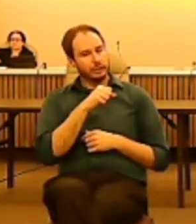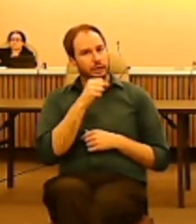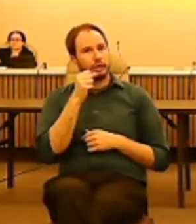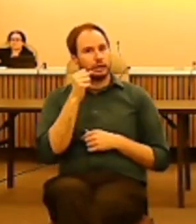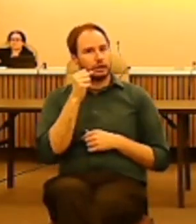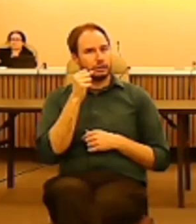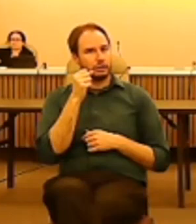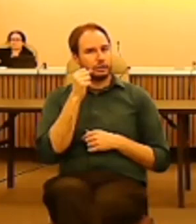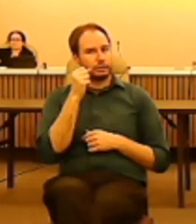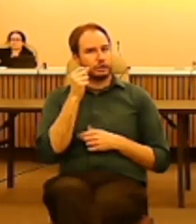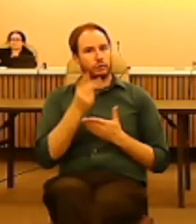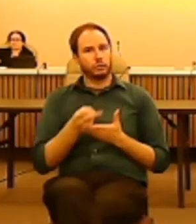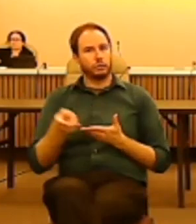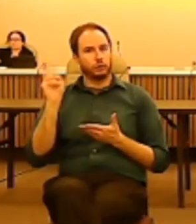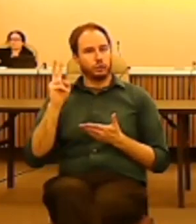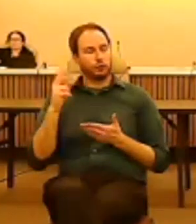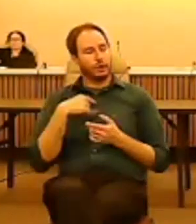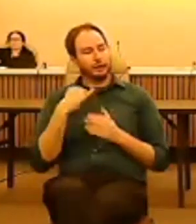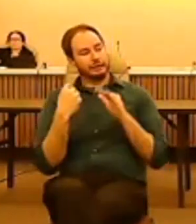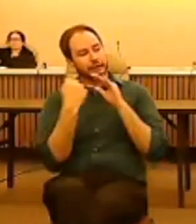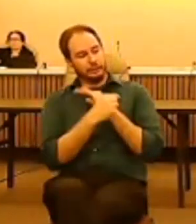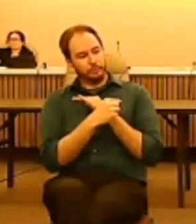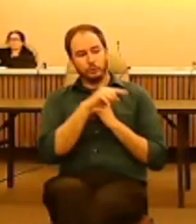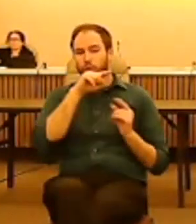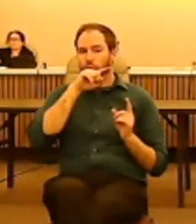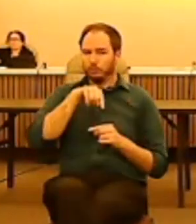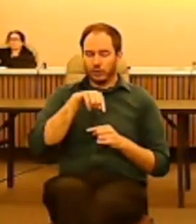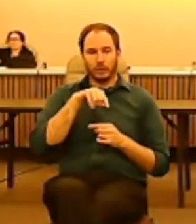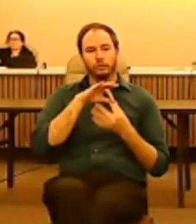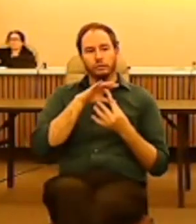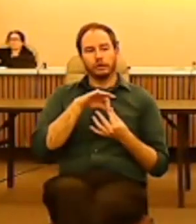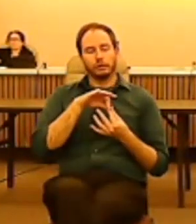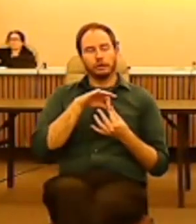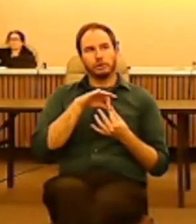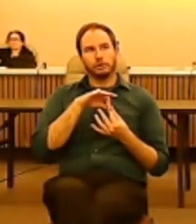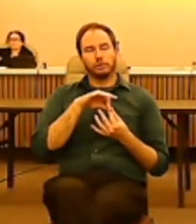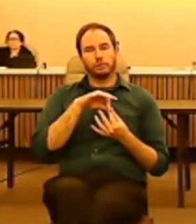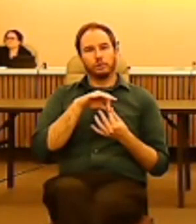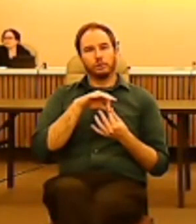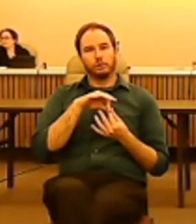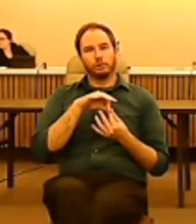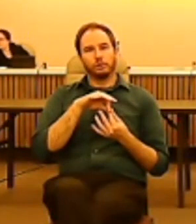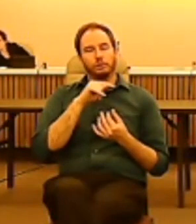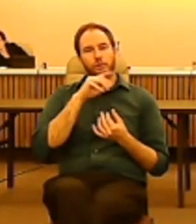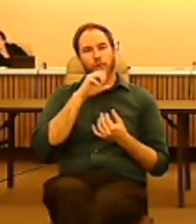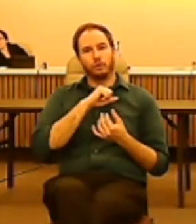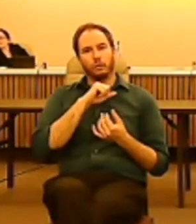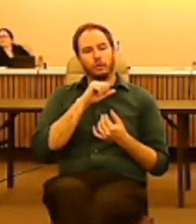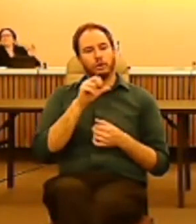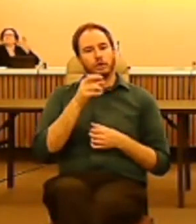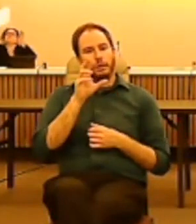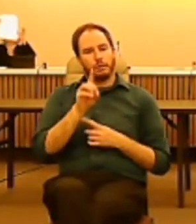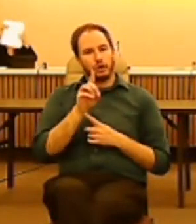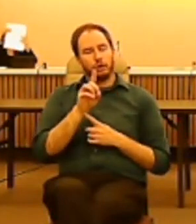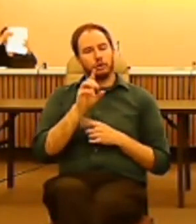Well, 2 weeks ago, I sent one and you responded to that in regards to the old Good Shepherd Church